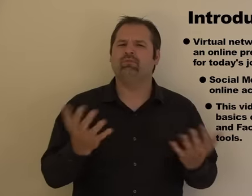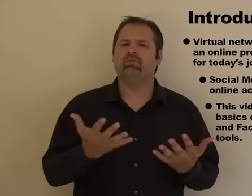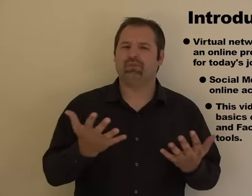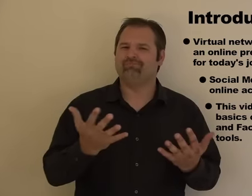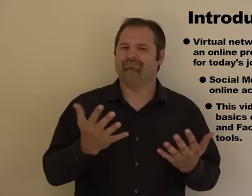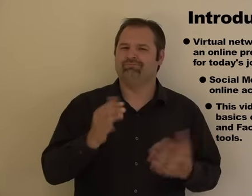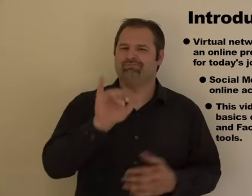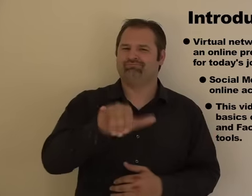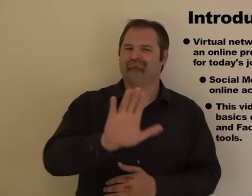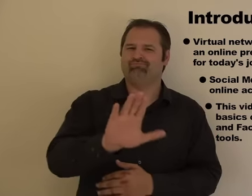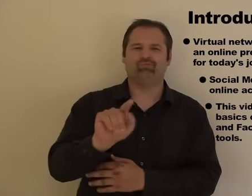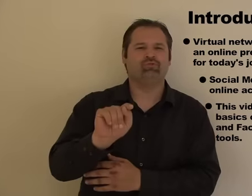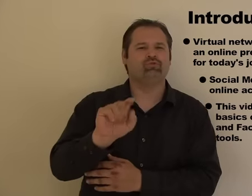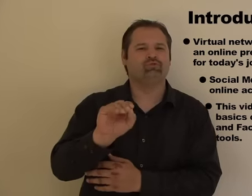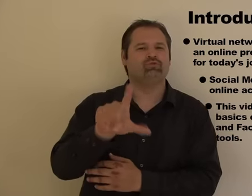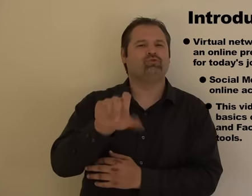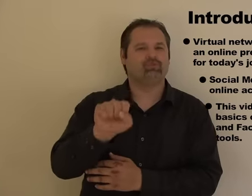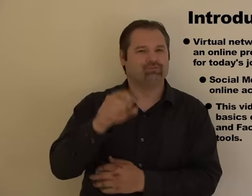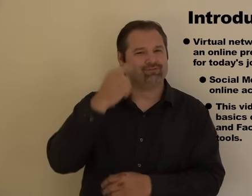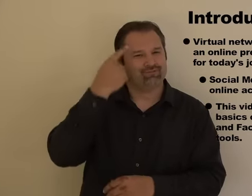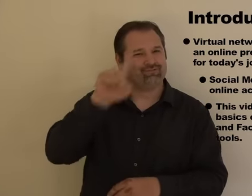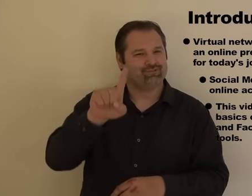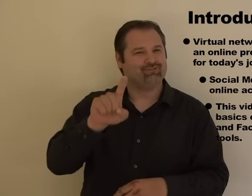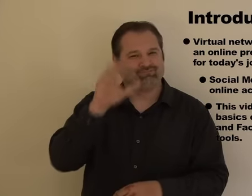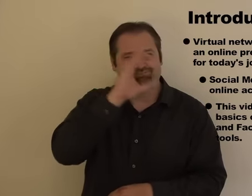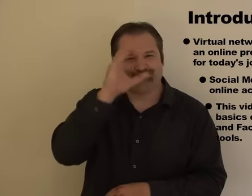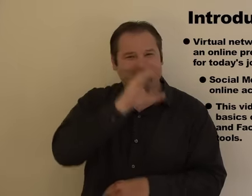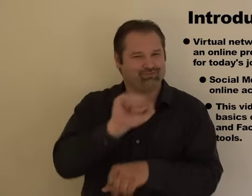All three of those are job search tools.